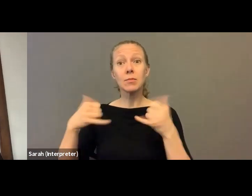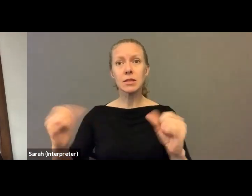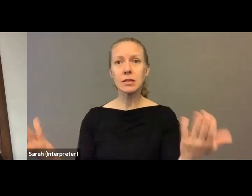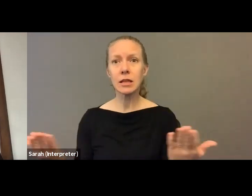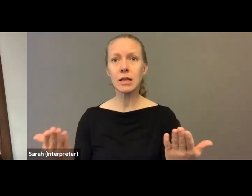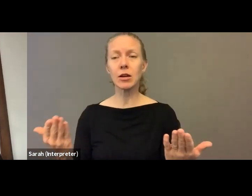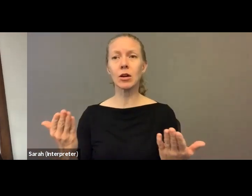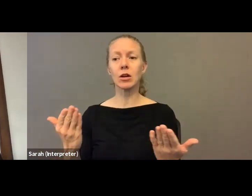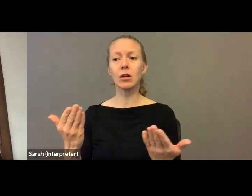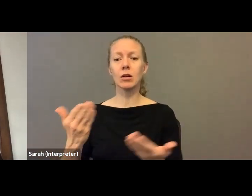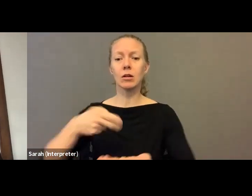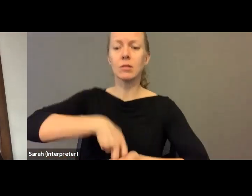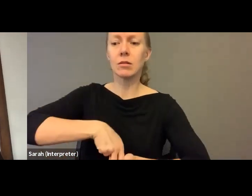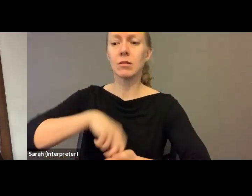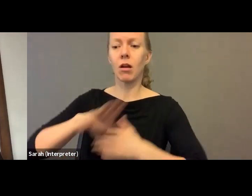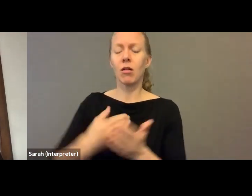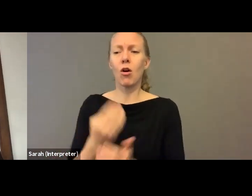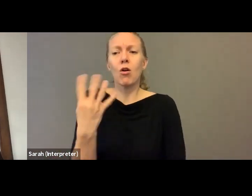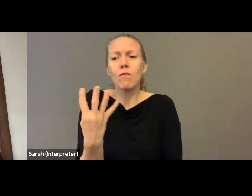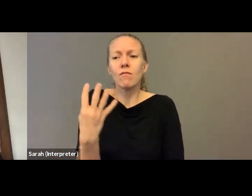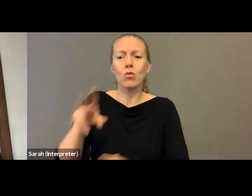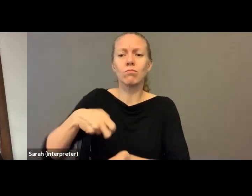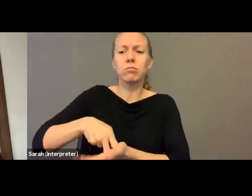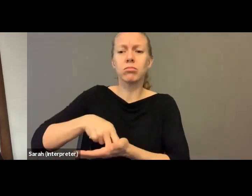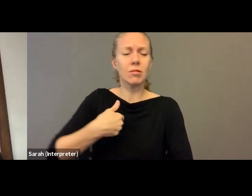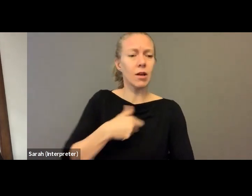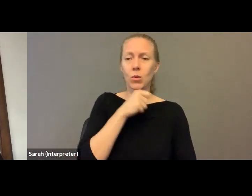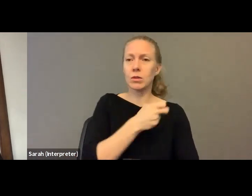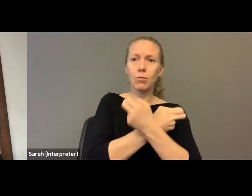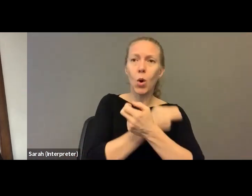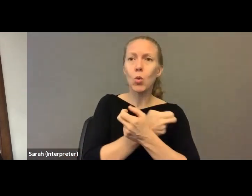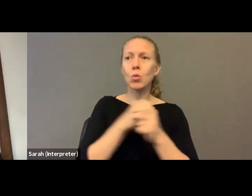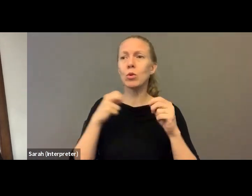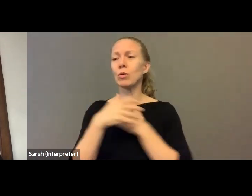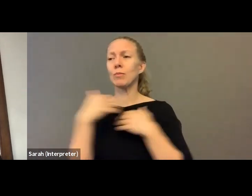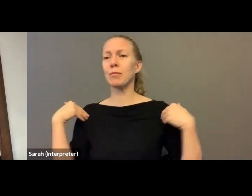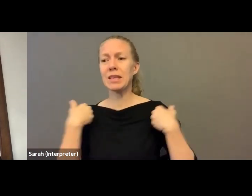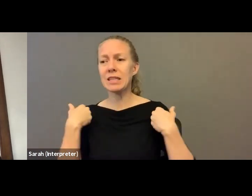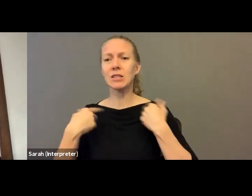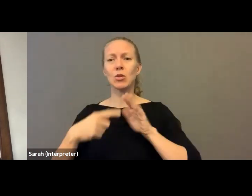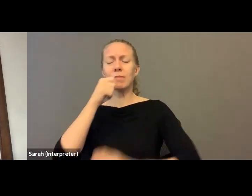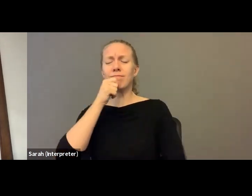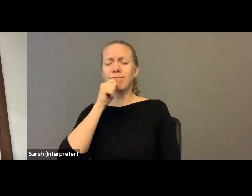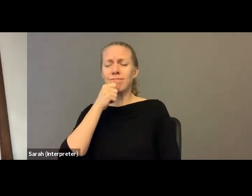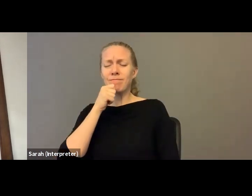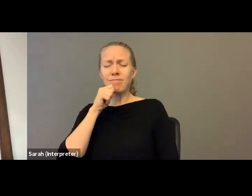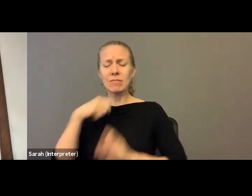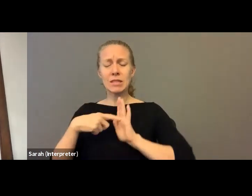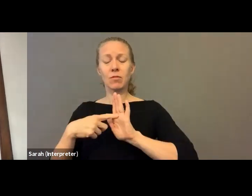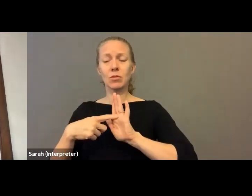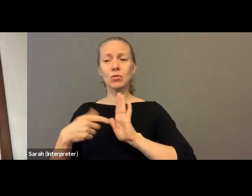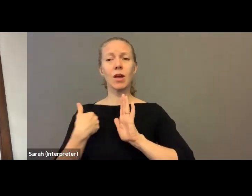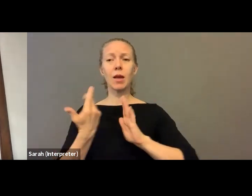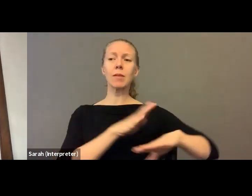fours. I was never bone, nor beast, nor symbol for suffering. I am a compass for warnings,